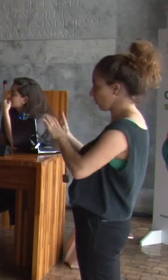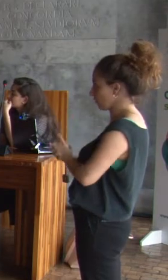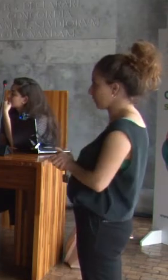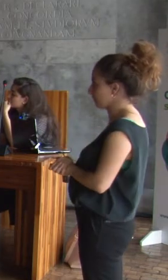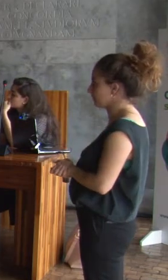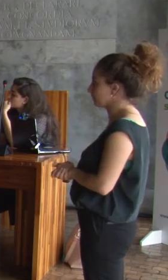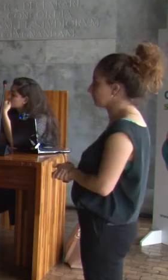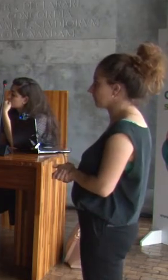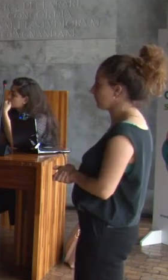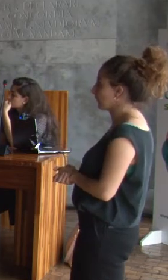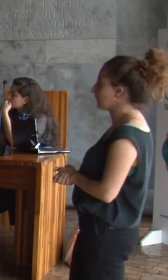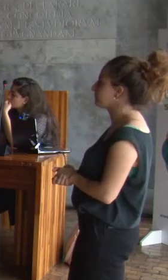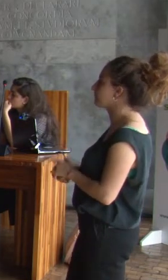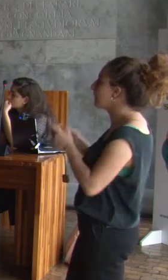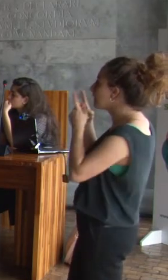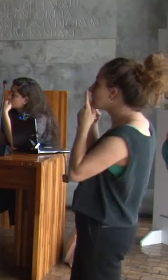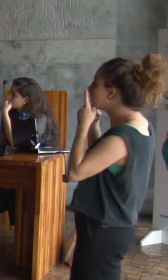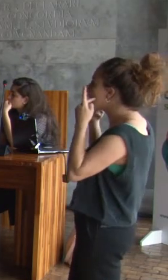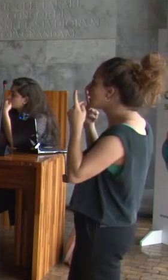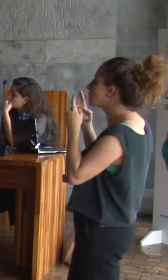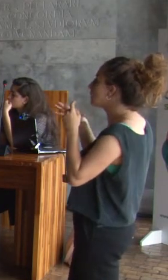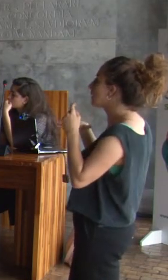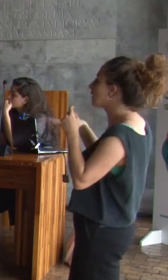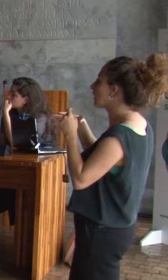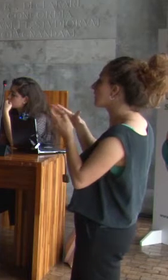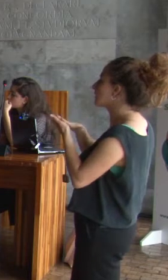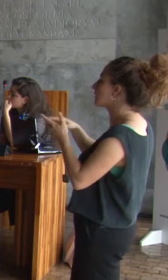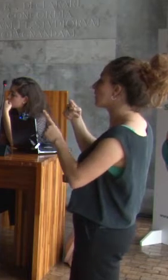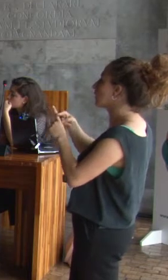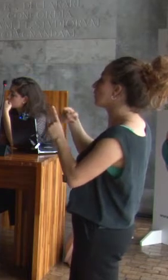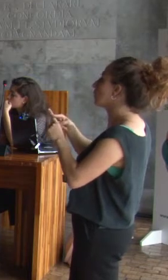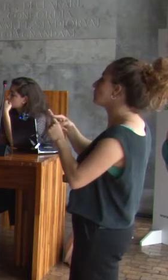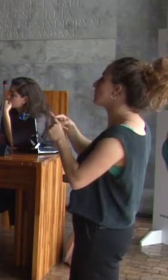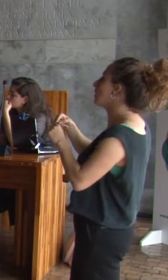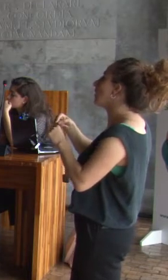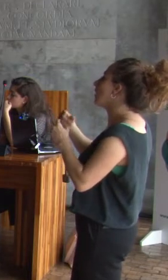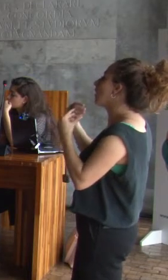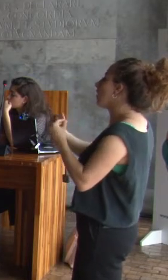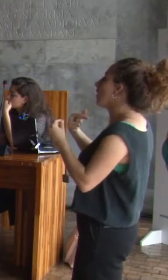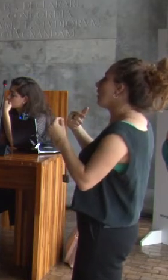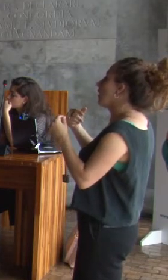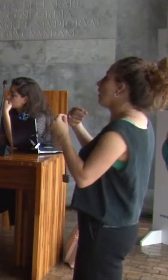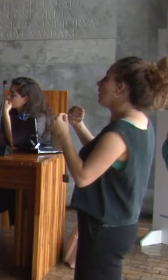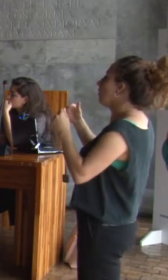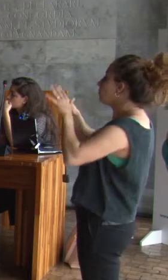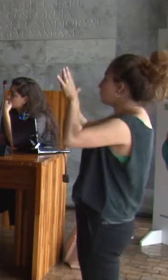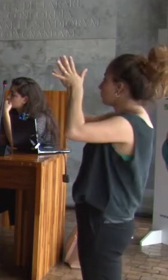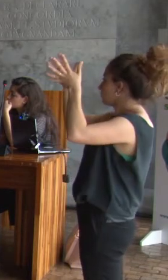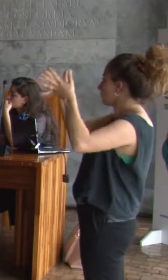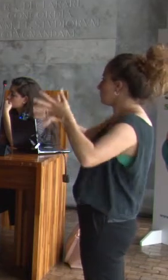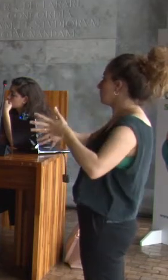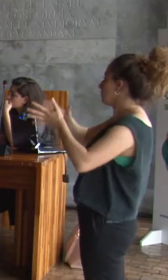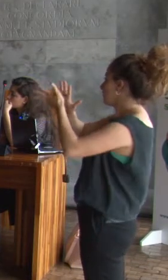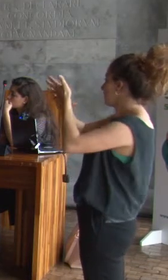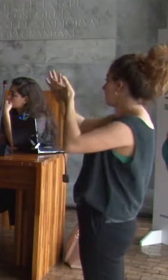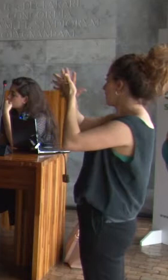1678. Felice is recording a post in Santa Croce Area. Once I looked in a life-sized bas-relief of